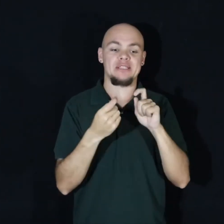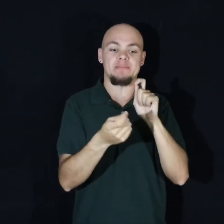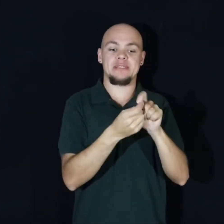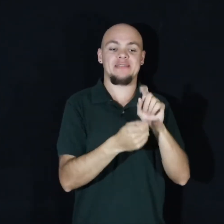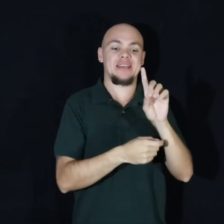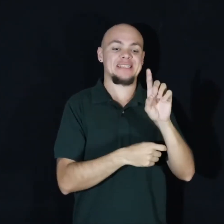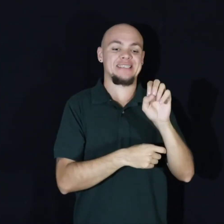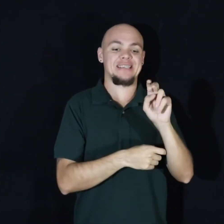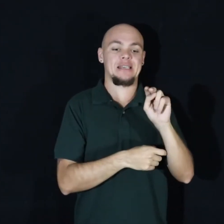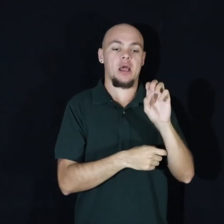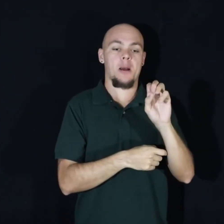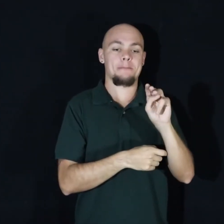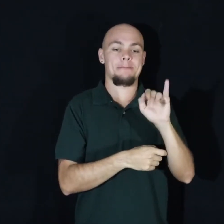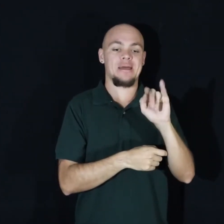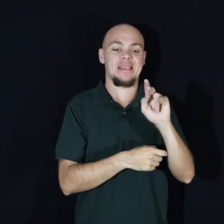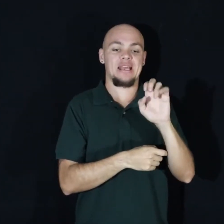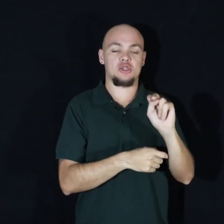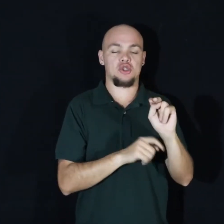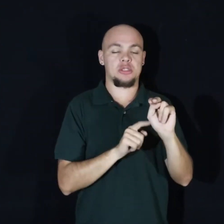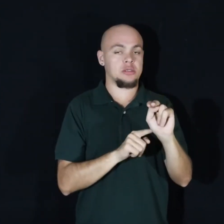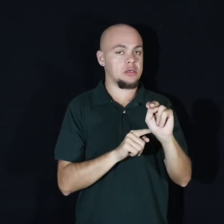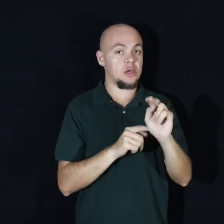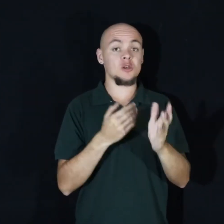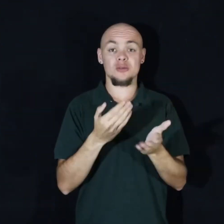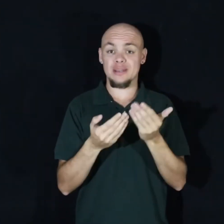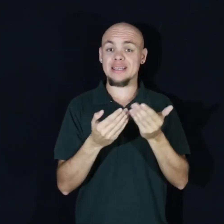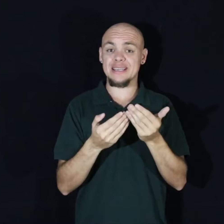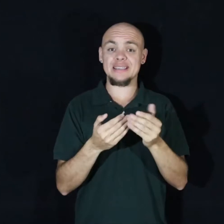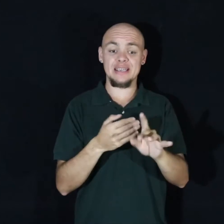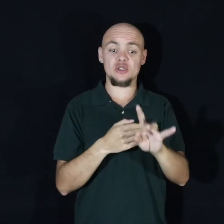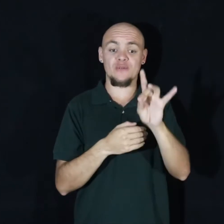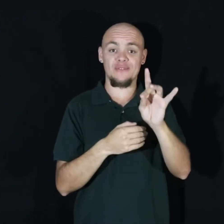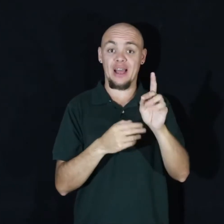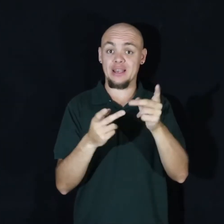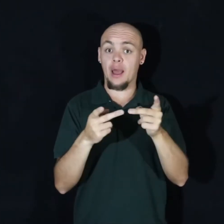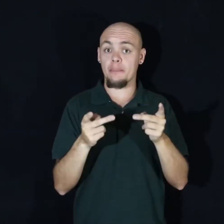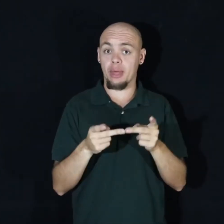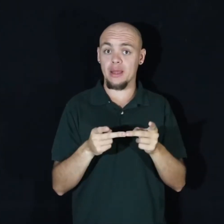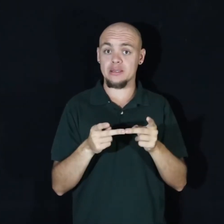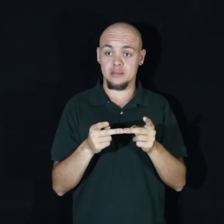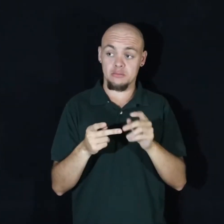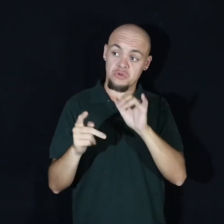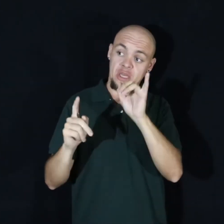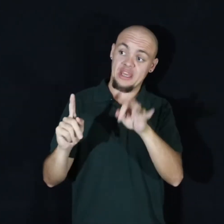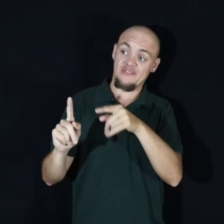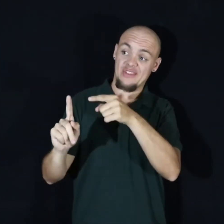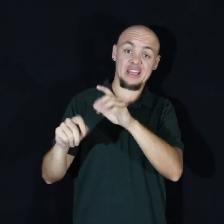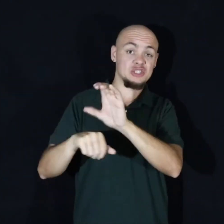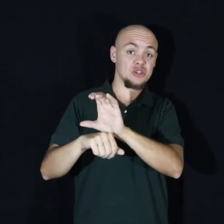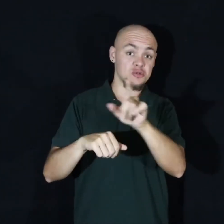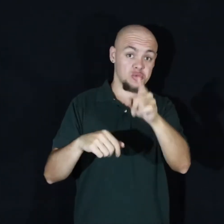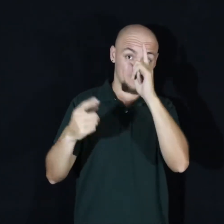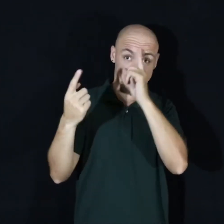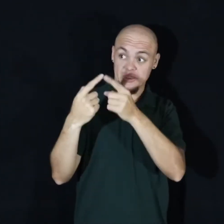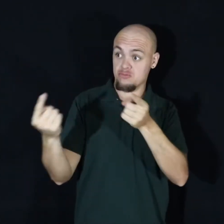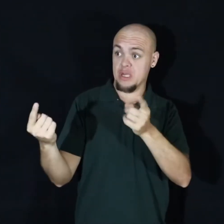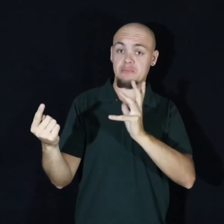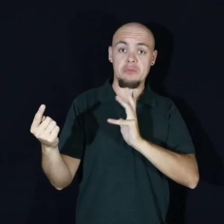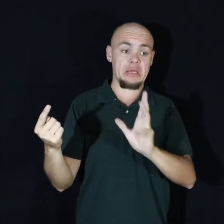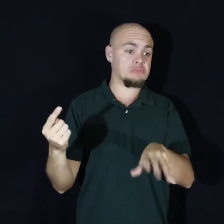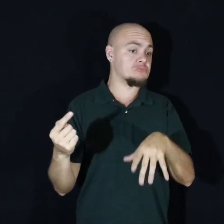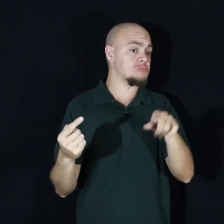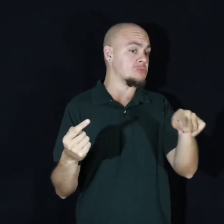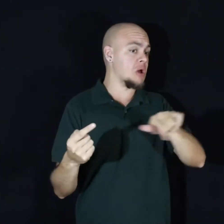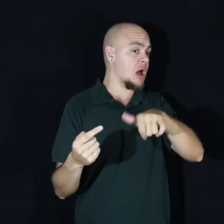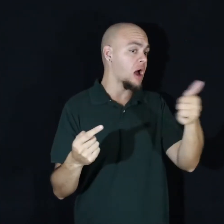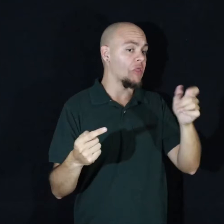particular church hierarchy structure. And so it's easy to find a place to minister if you disagree with what